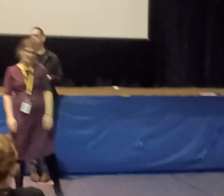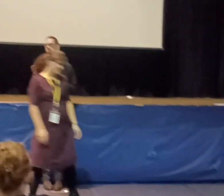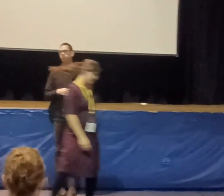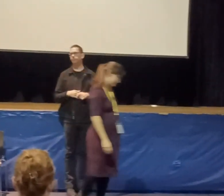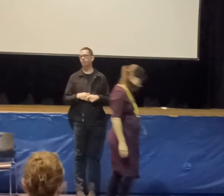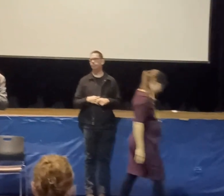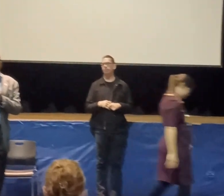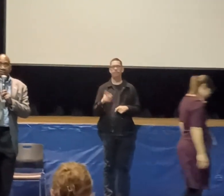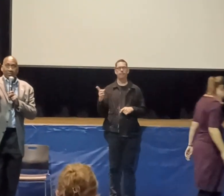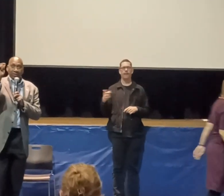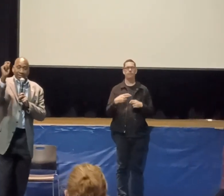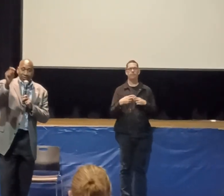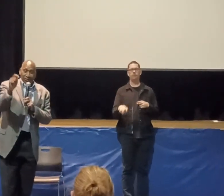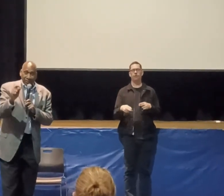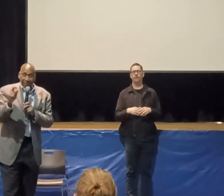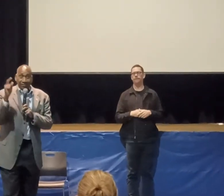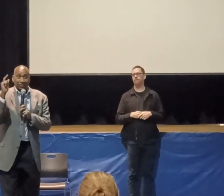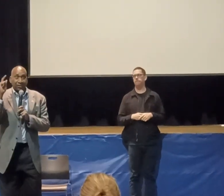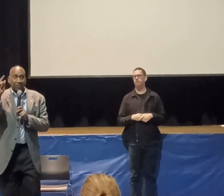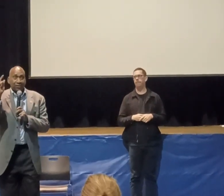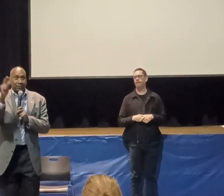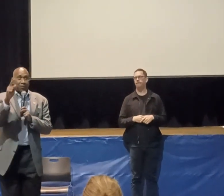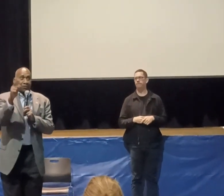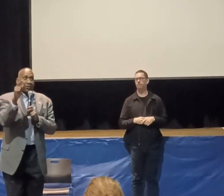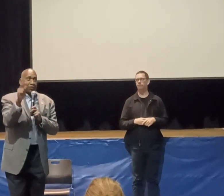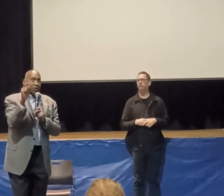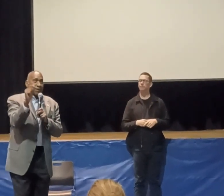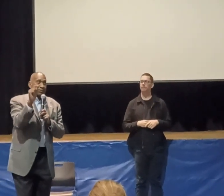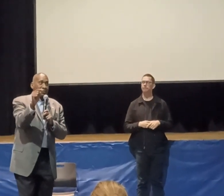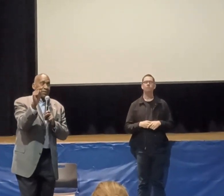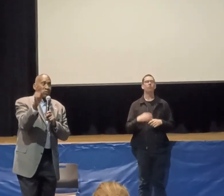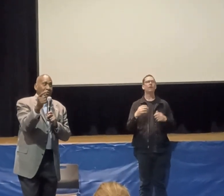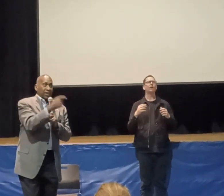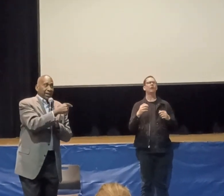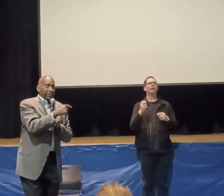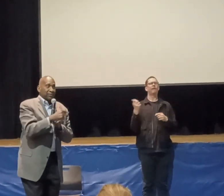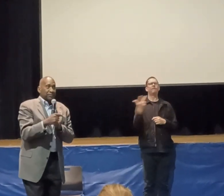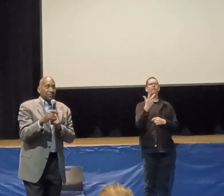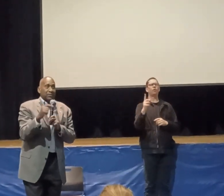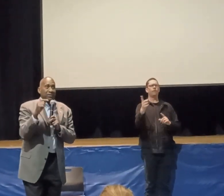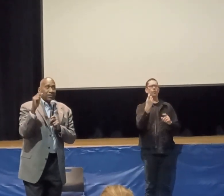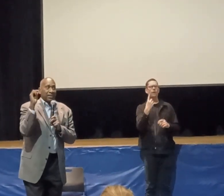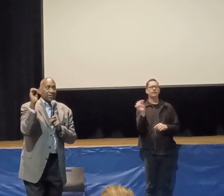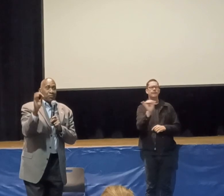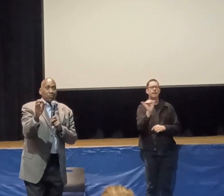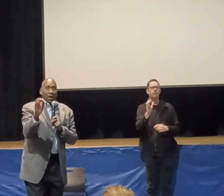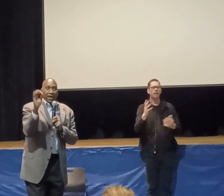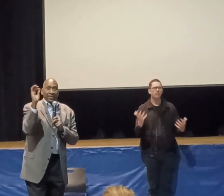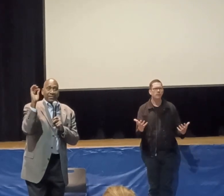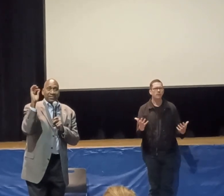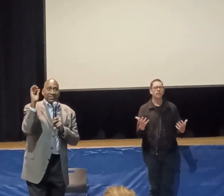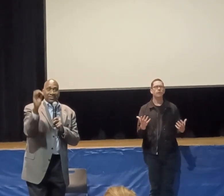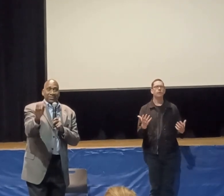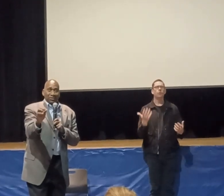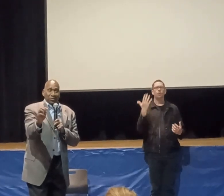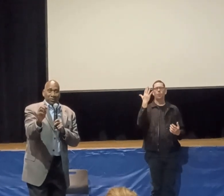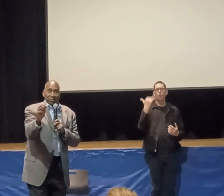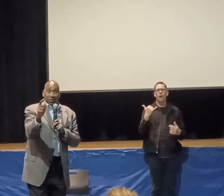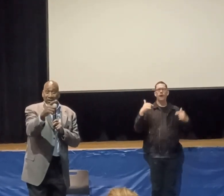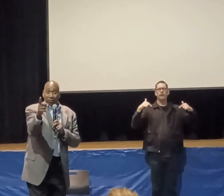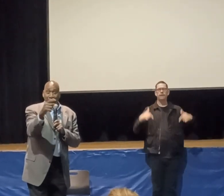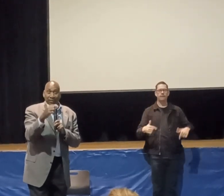Yeah, I'm gonna be brief, just simply say 30 seconds. Some of you have asked the same question I asked them. Like, why did this get